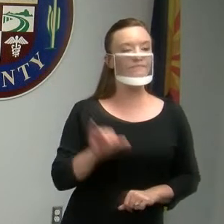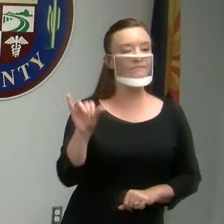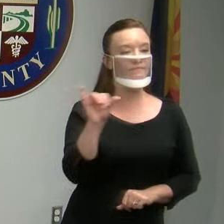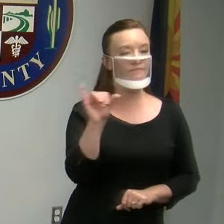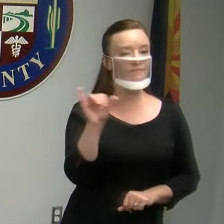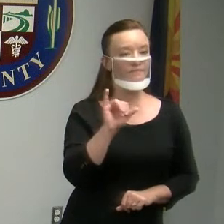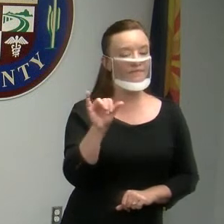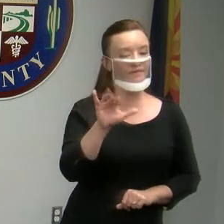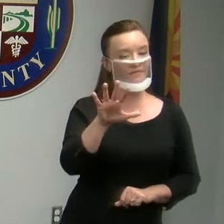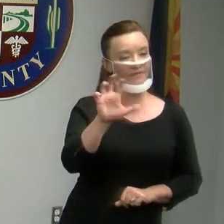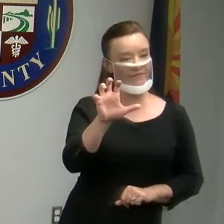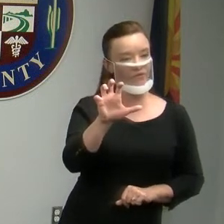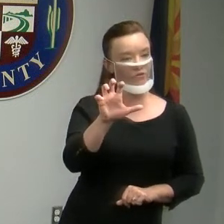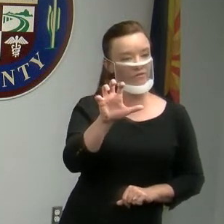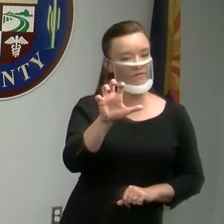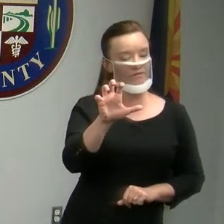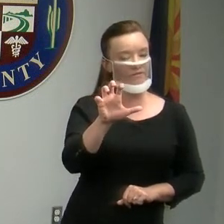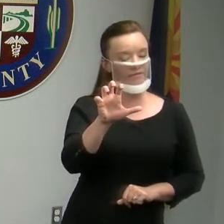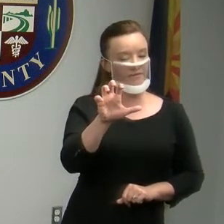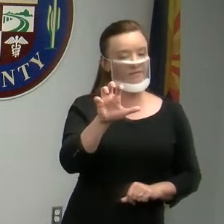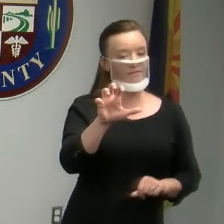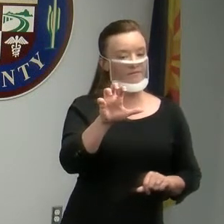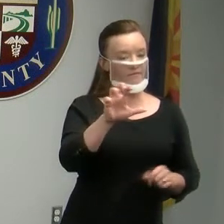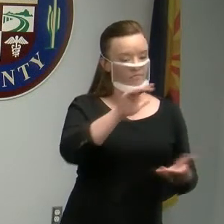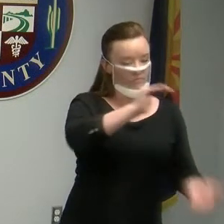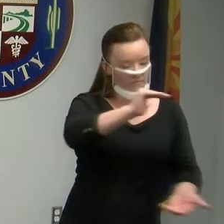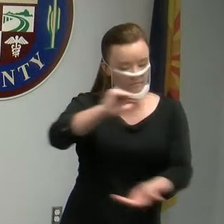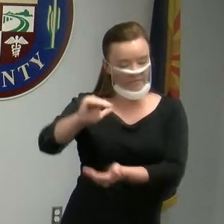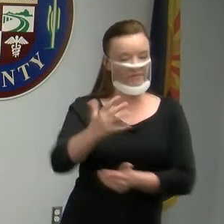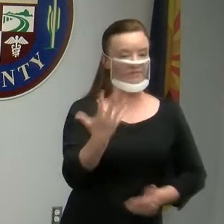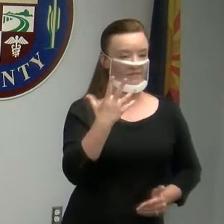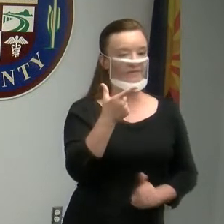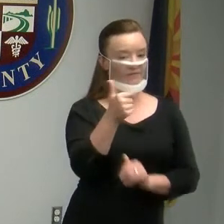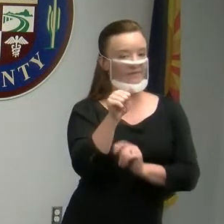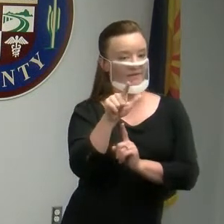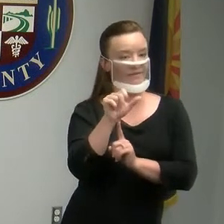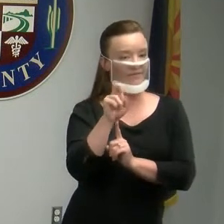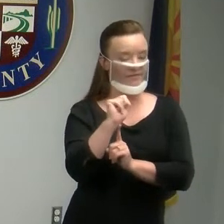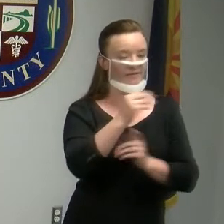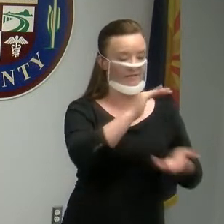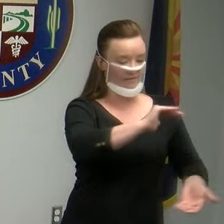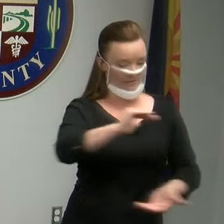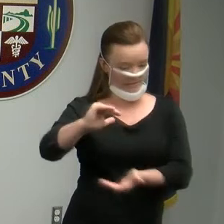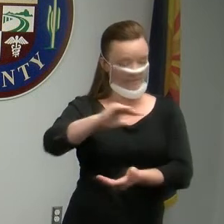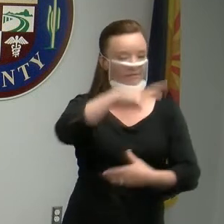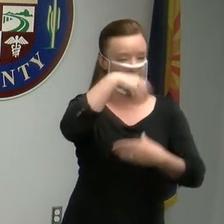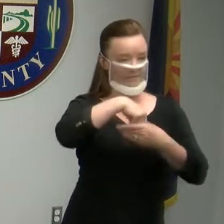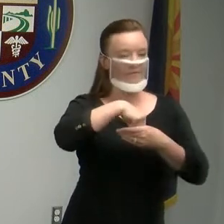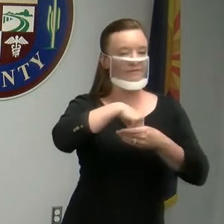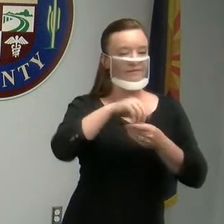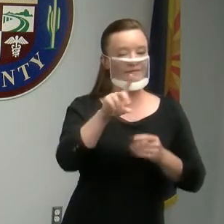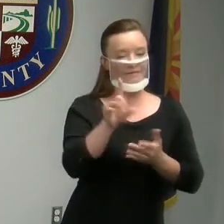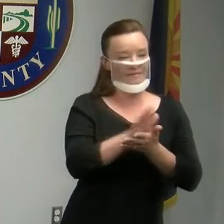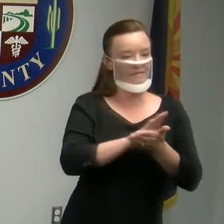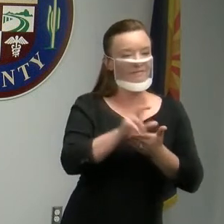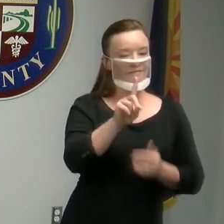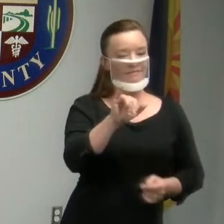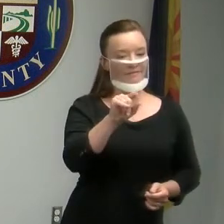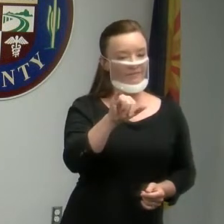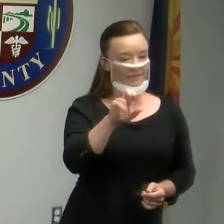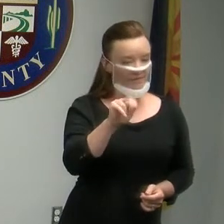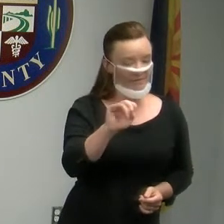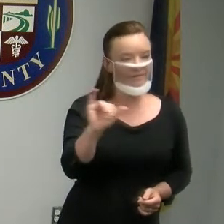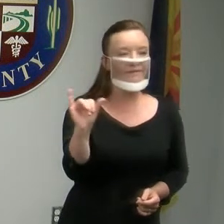Also, 500 5-gallon jugs of disinfectant and 25,000 bottles of hand sanitizer are also